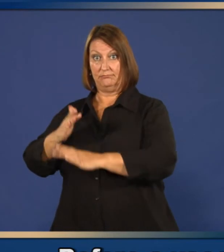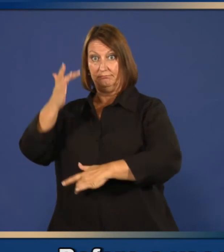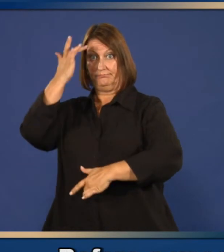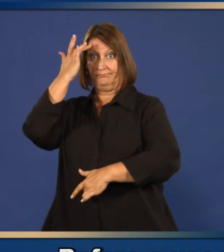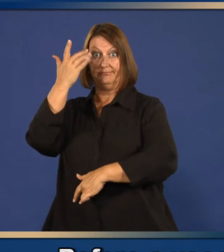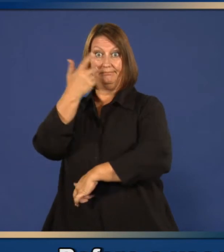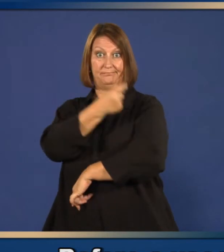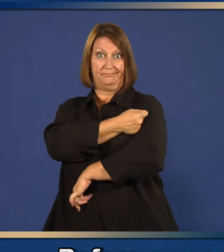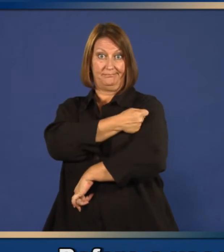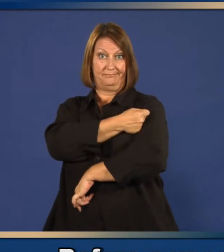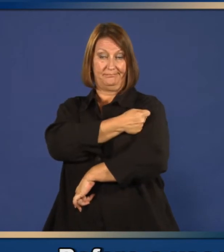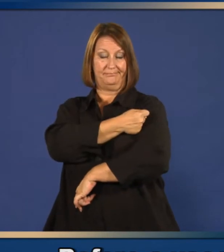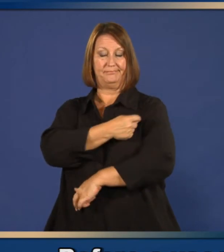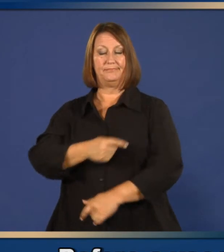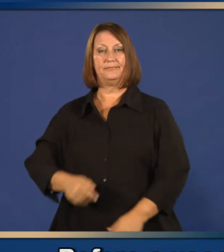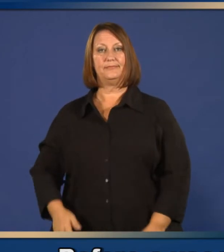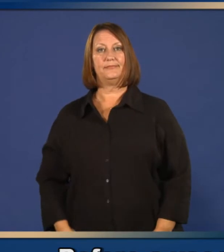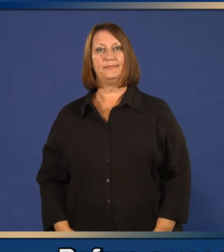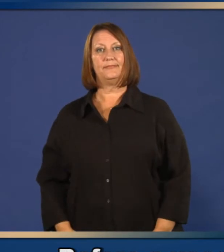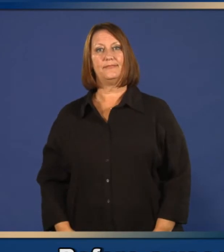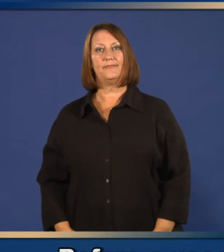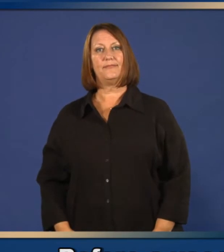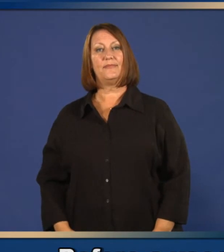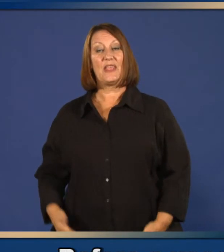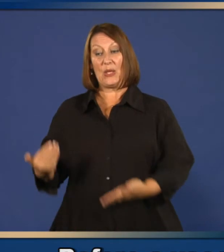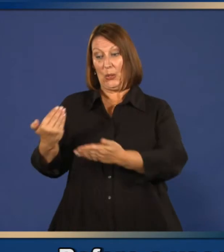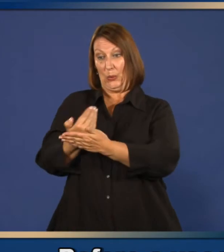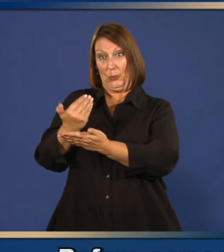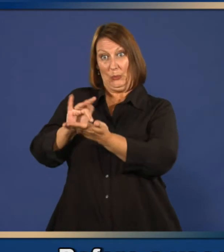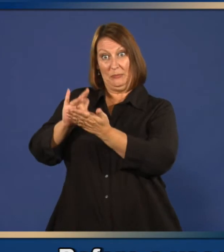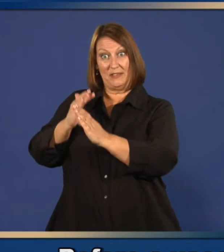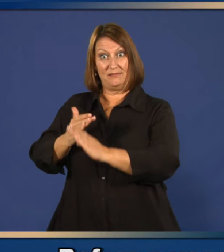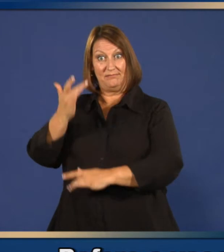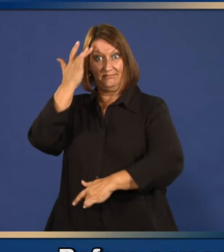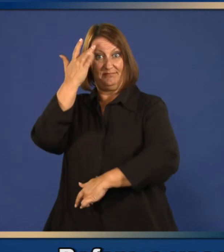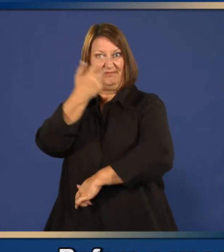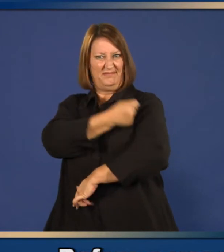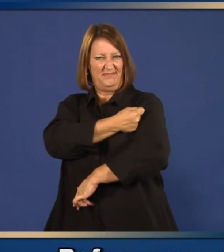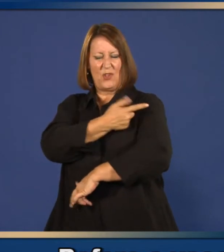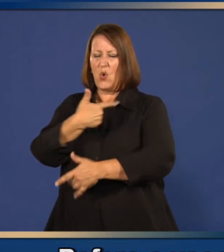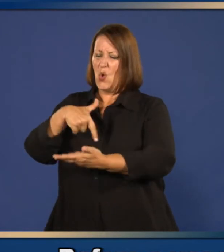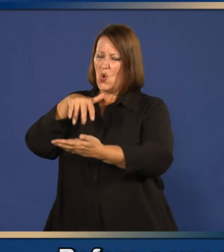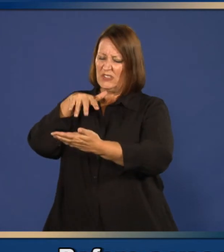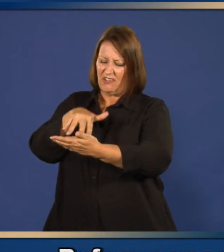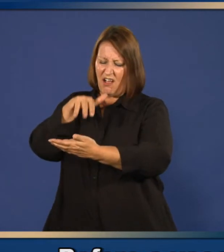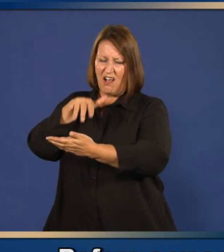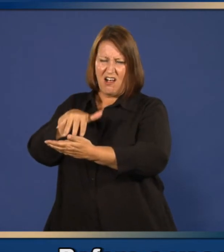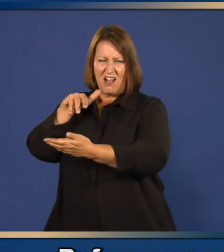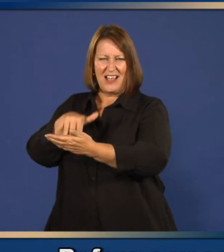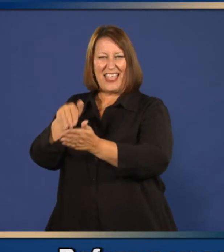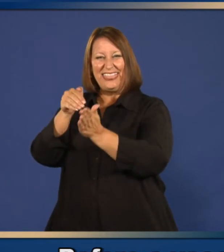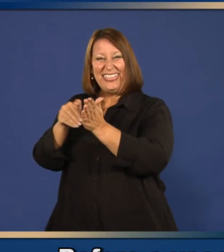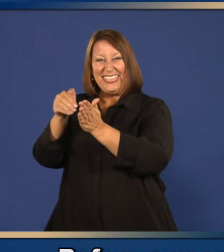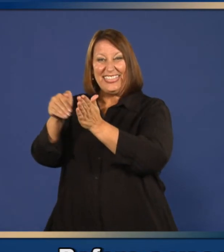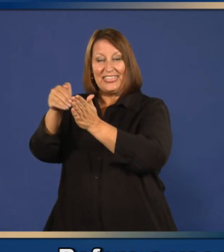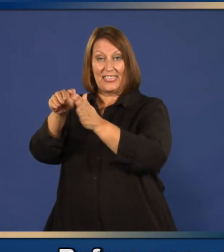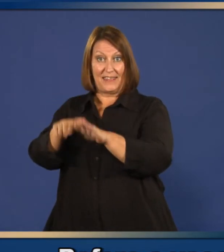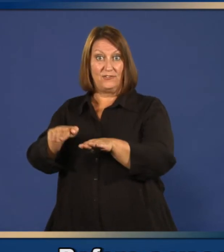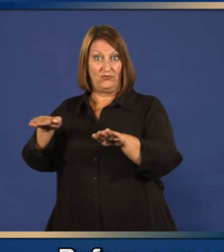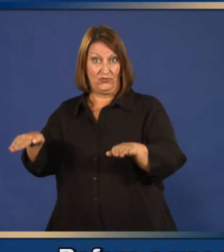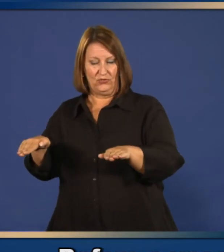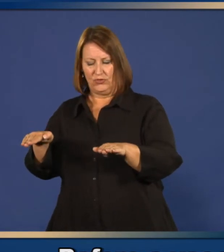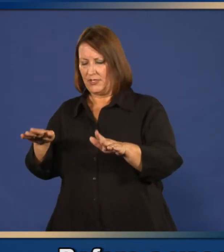Before a vaccine is licensed, it is studied in thousands of children and in combination with